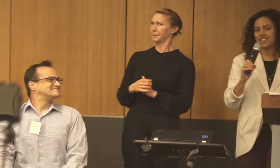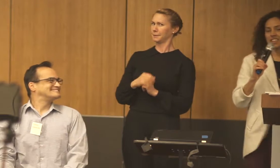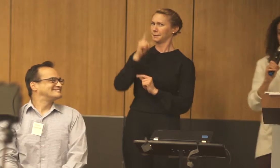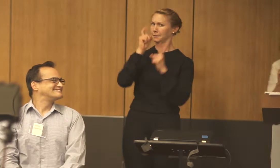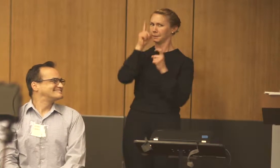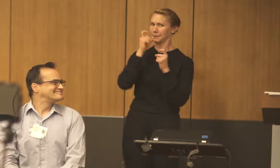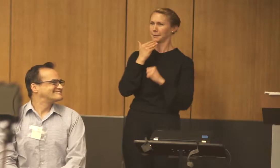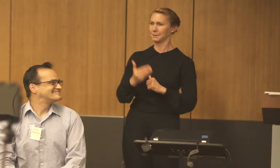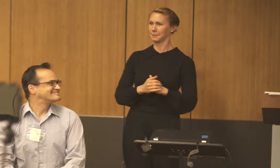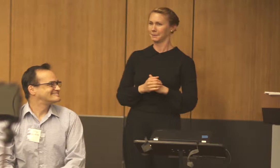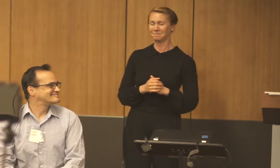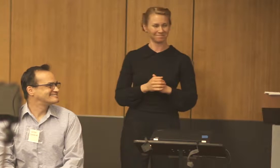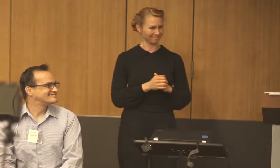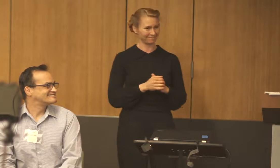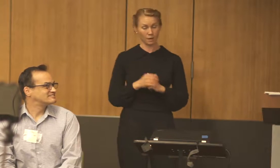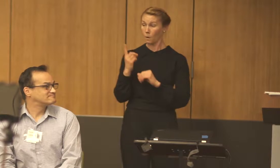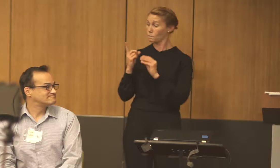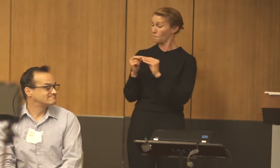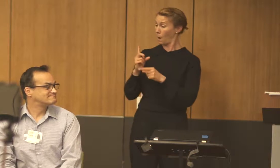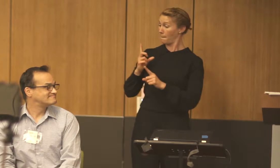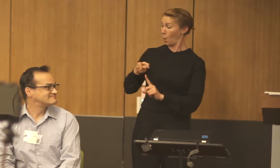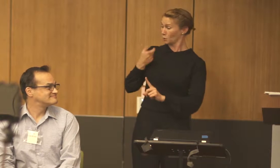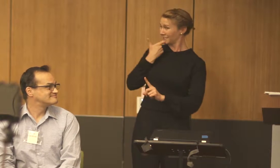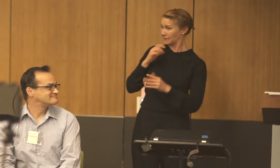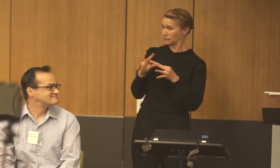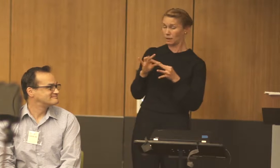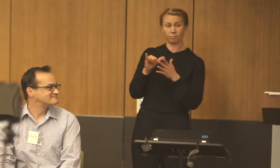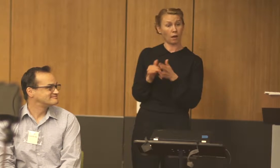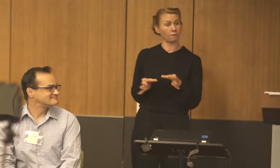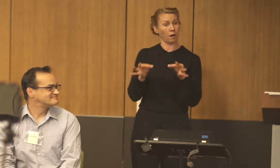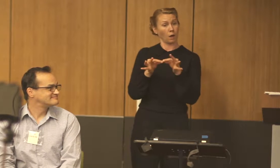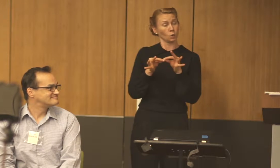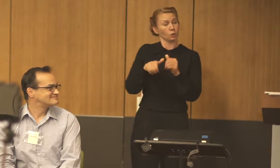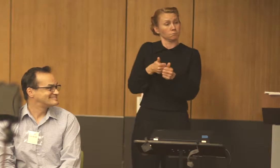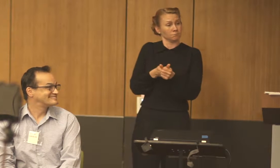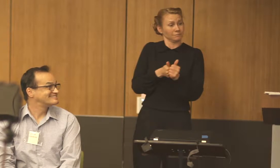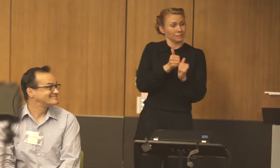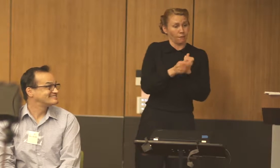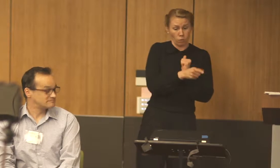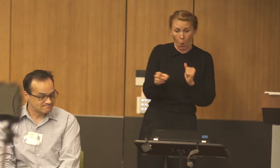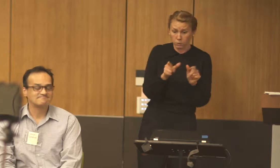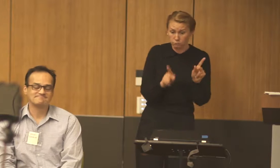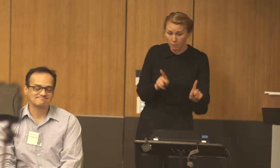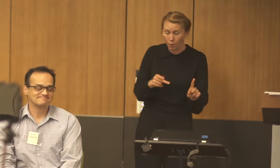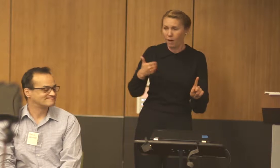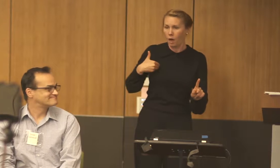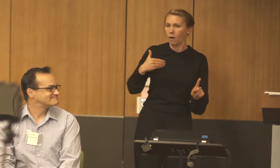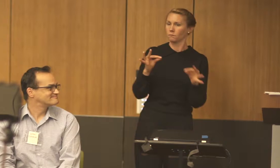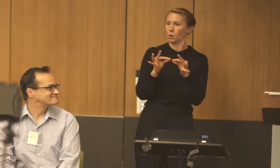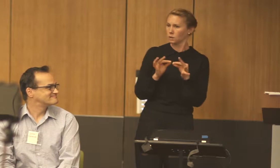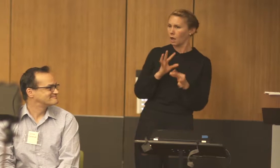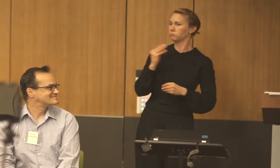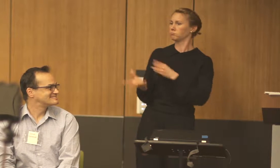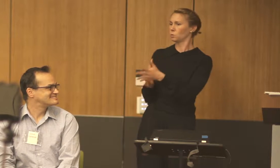And I think the last point you made around the value that these candidates from different types of backgrounds can add to an organization is really key. And one of the arguments